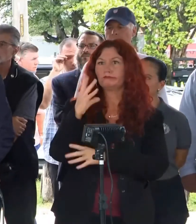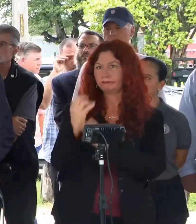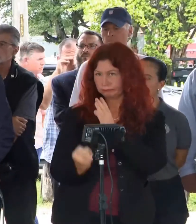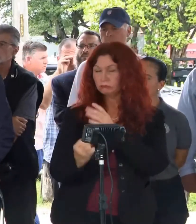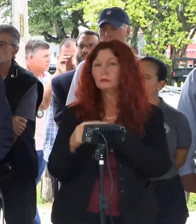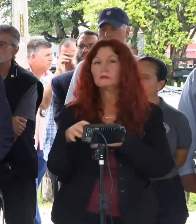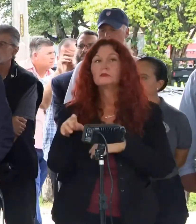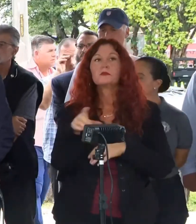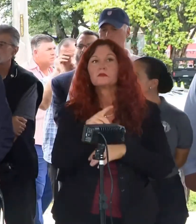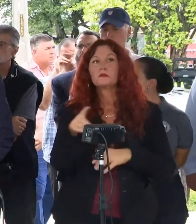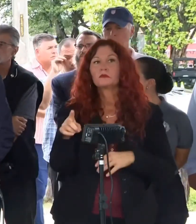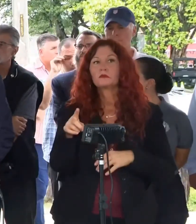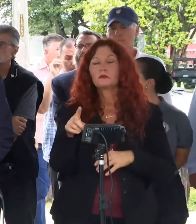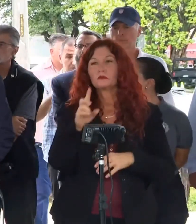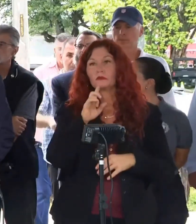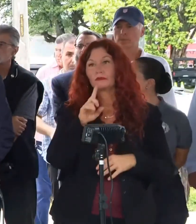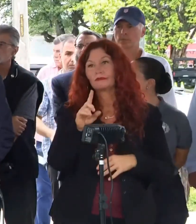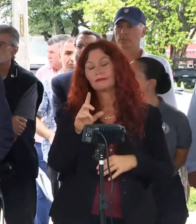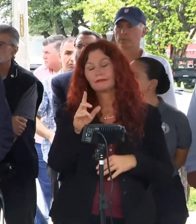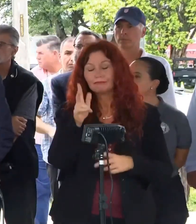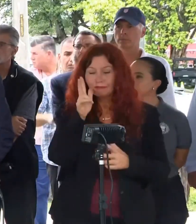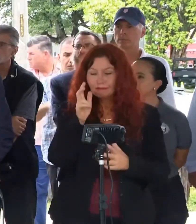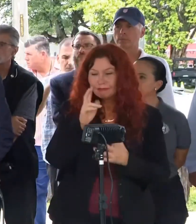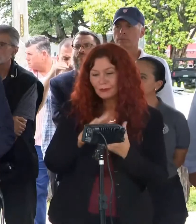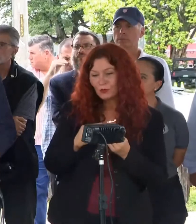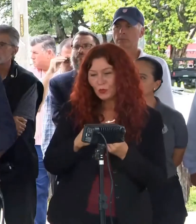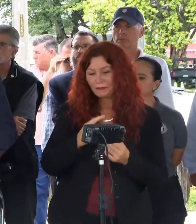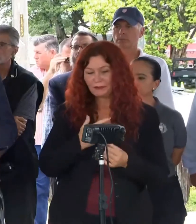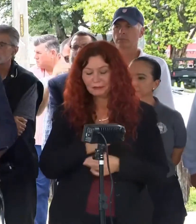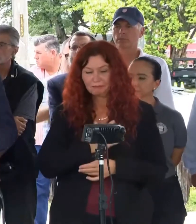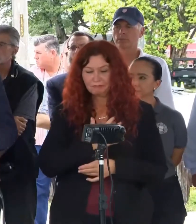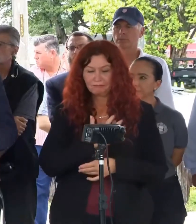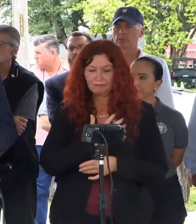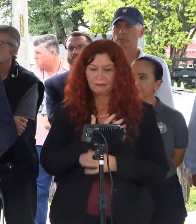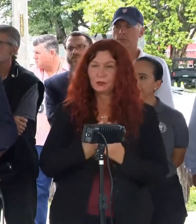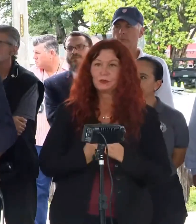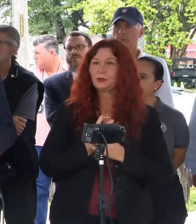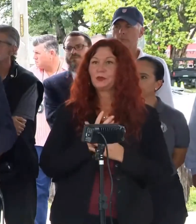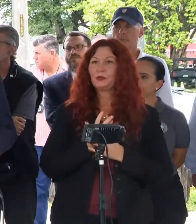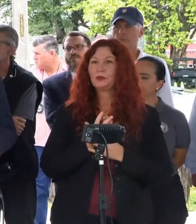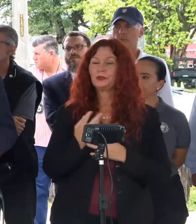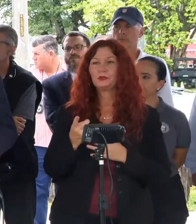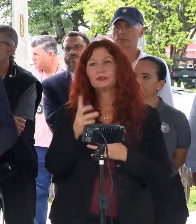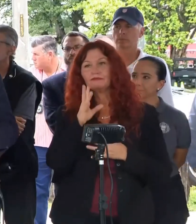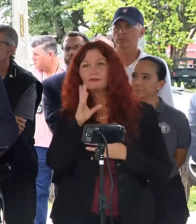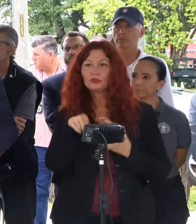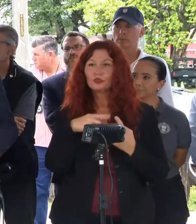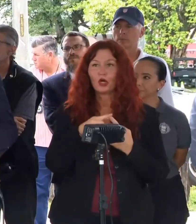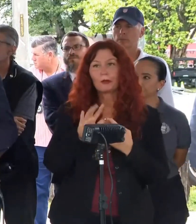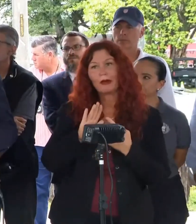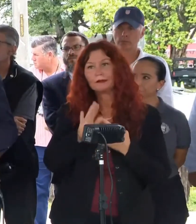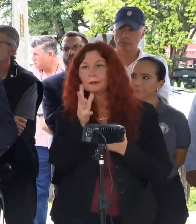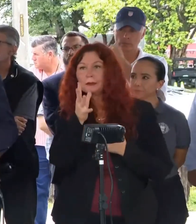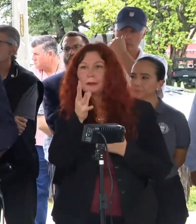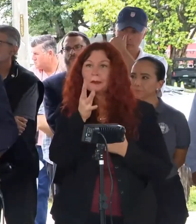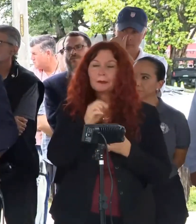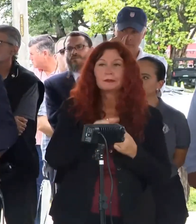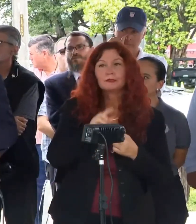collapse, but it was also inspiring because I could see the difference that she made in his